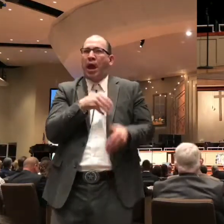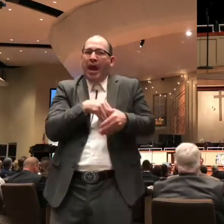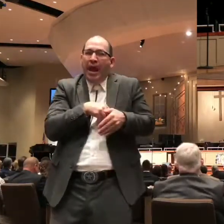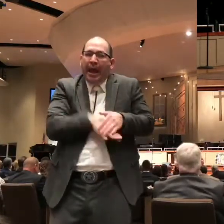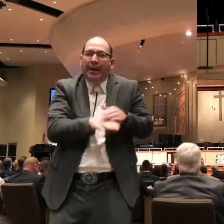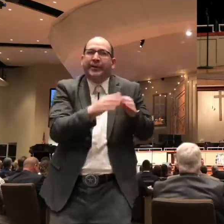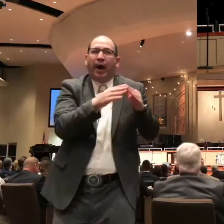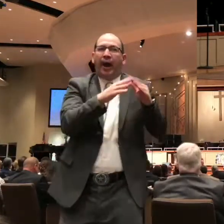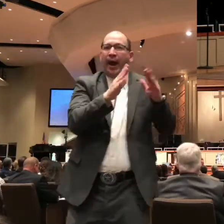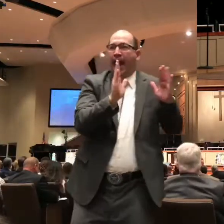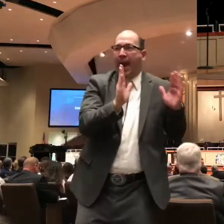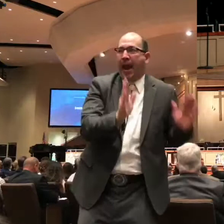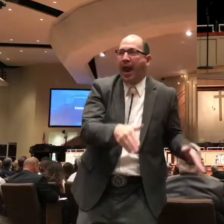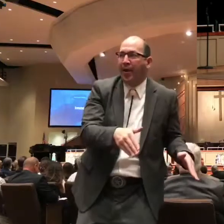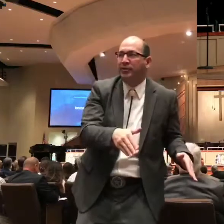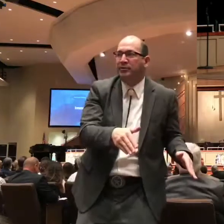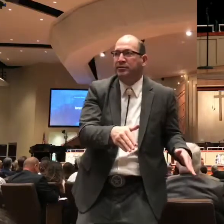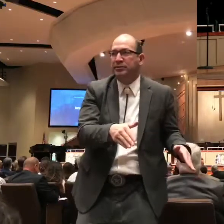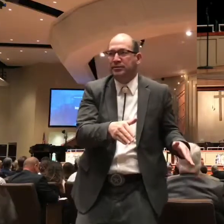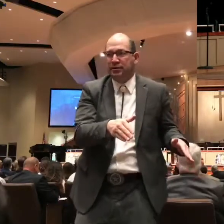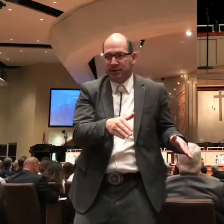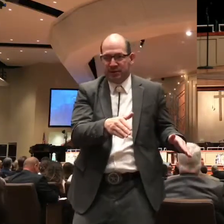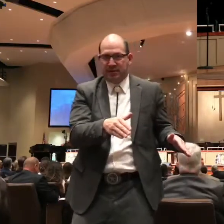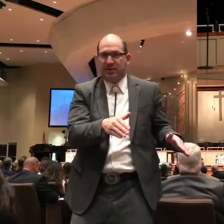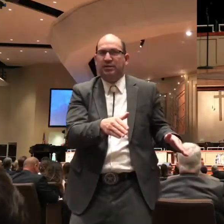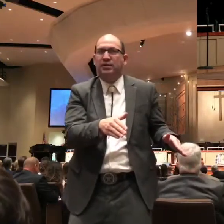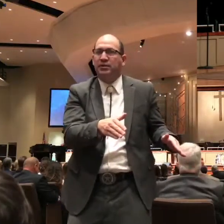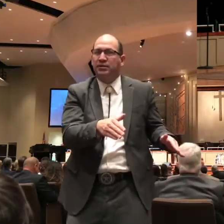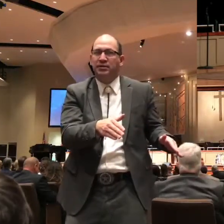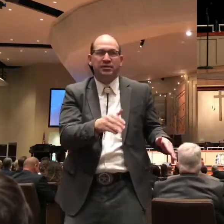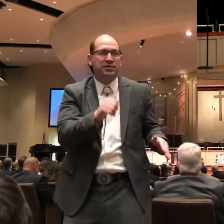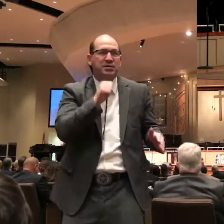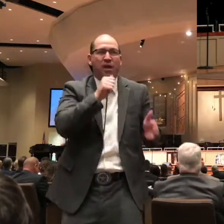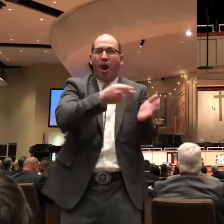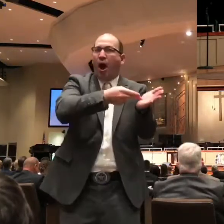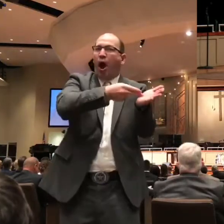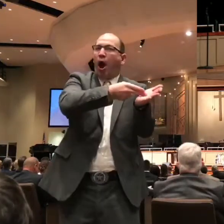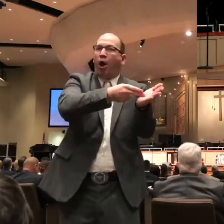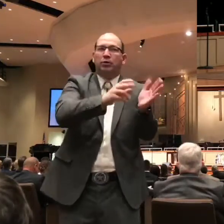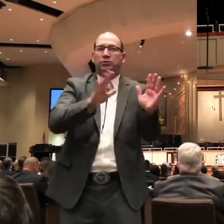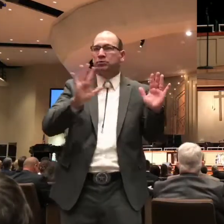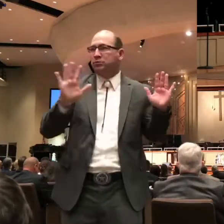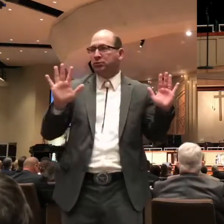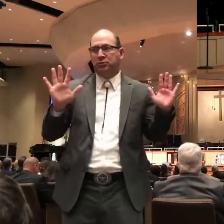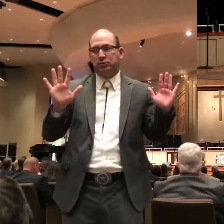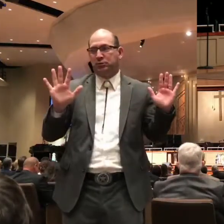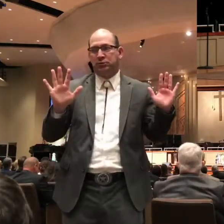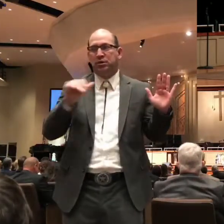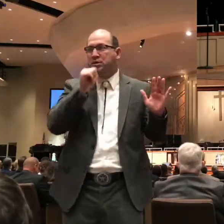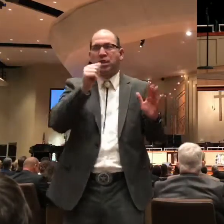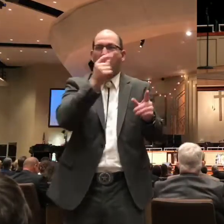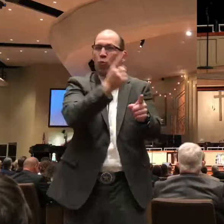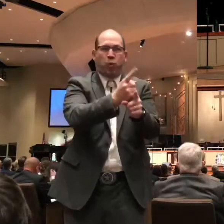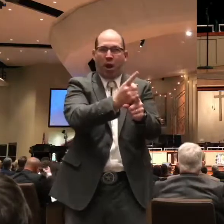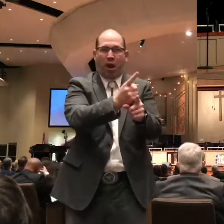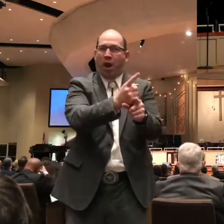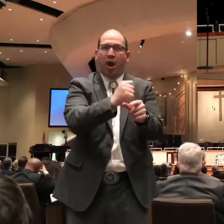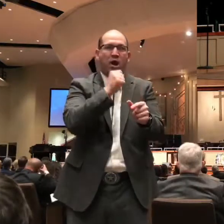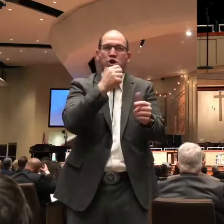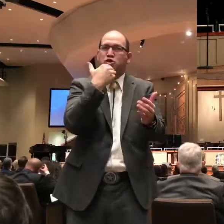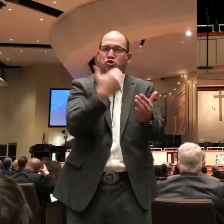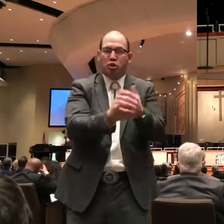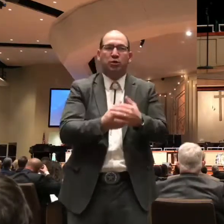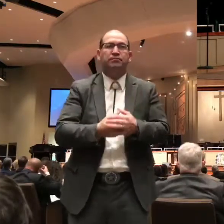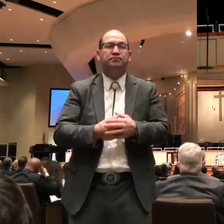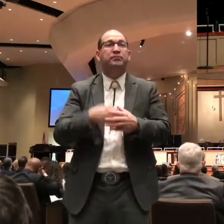into houses. They have a lack of integrity. The Bible says in Acts 20:29, "For I know